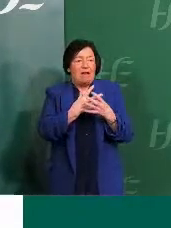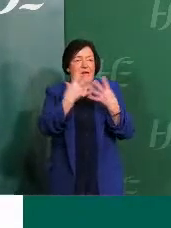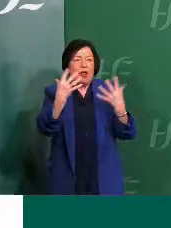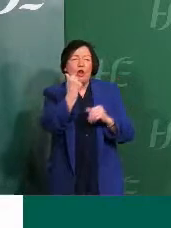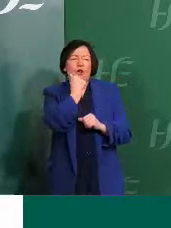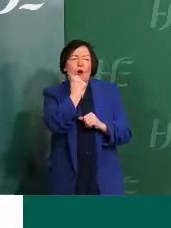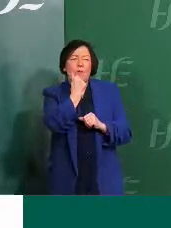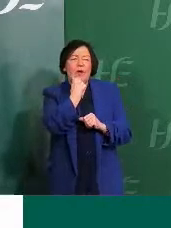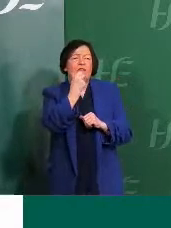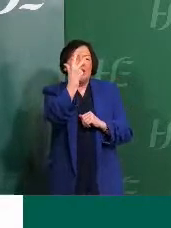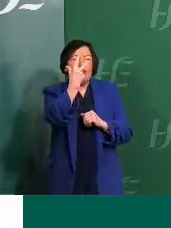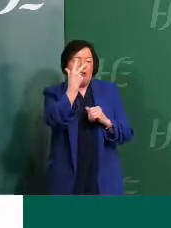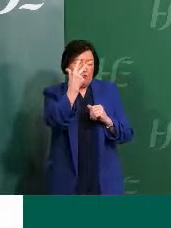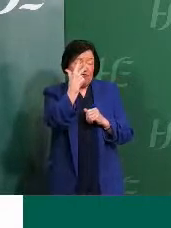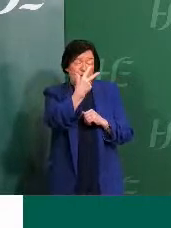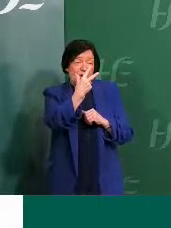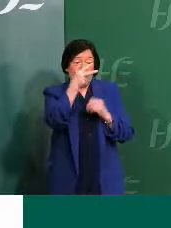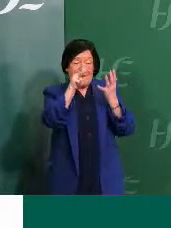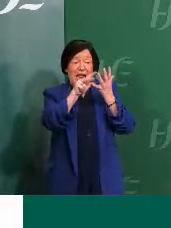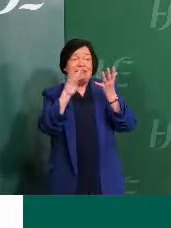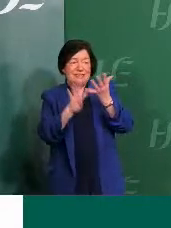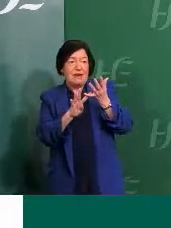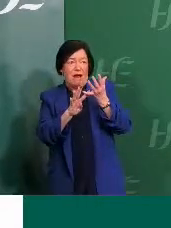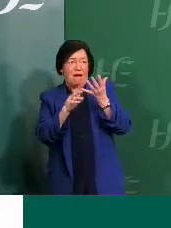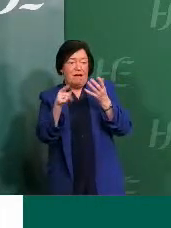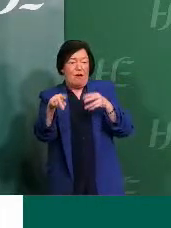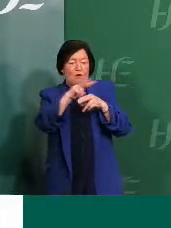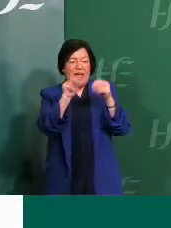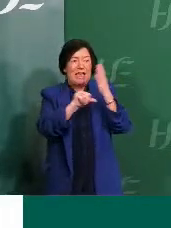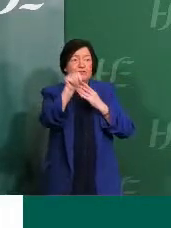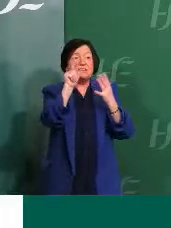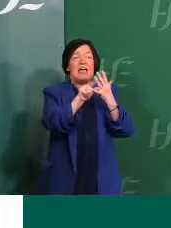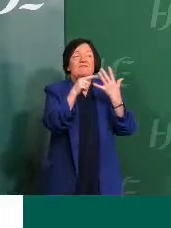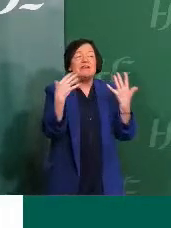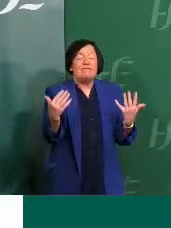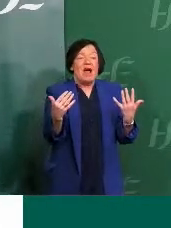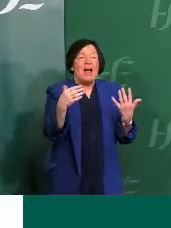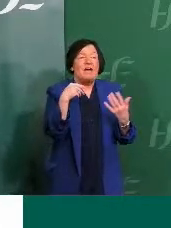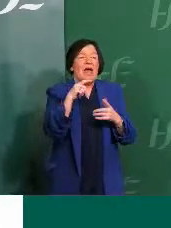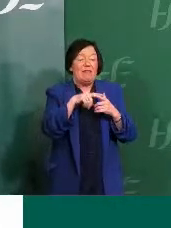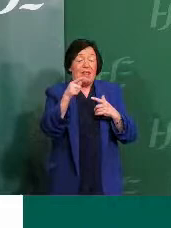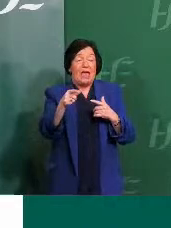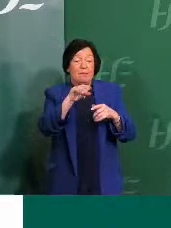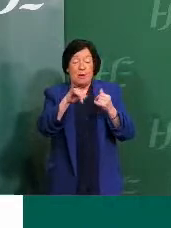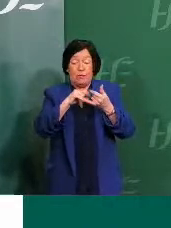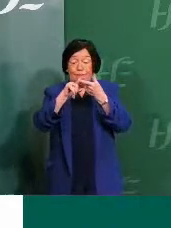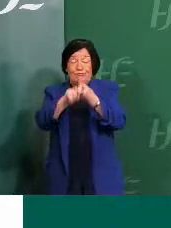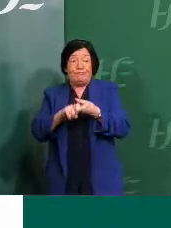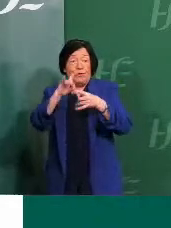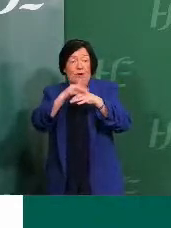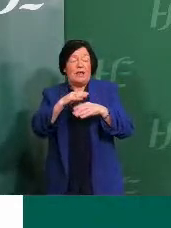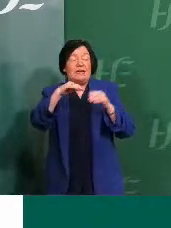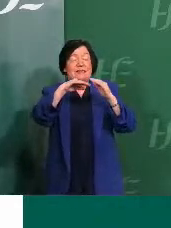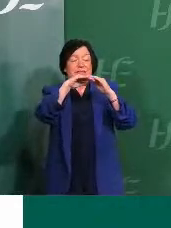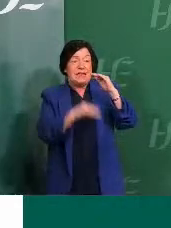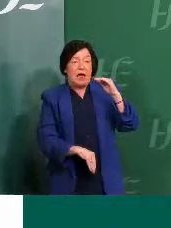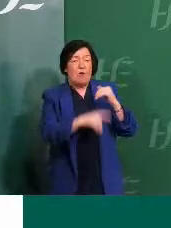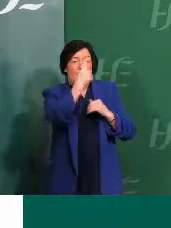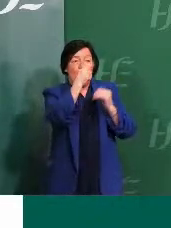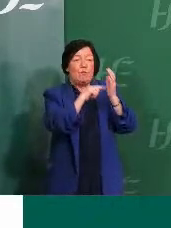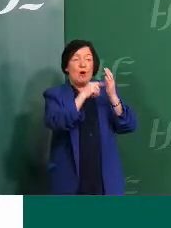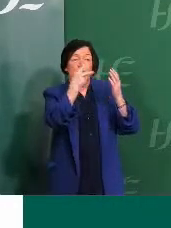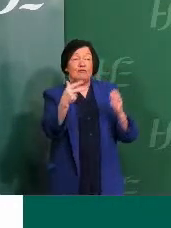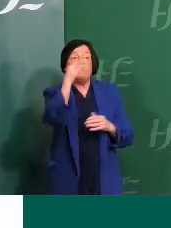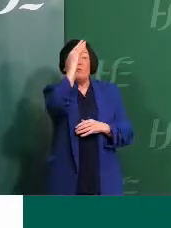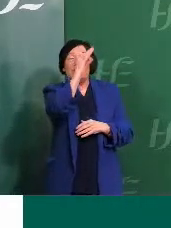number, 3,289 presenting aged over 75 last week. And in terms of admissions, down 1.3% on